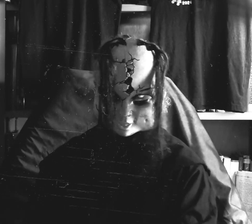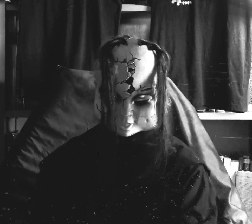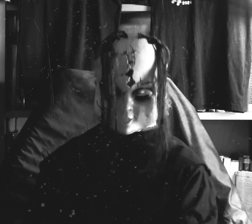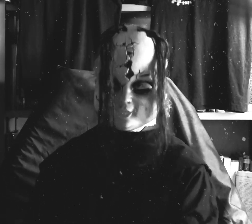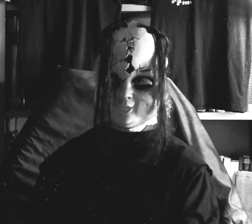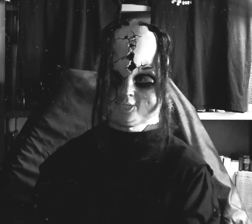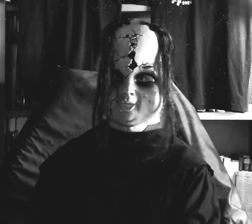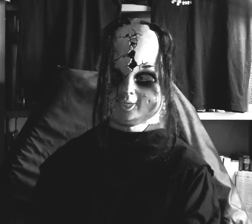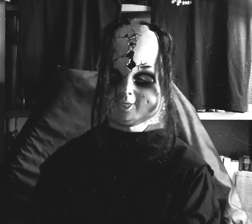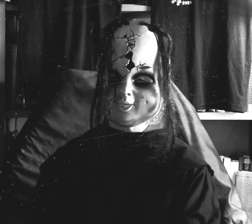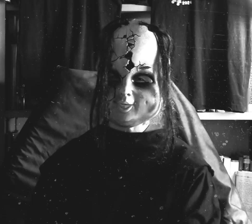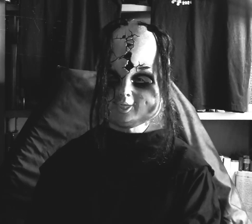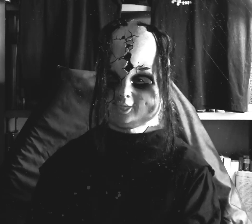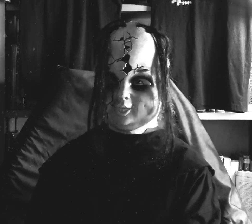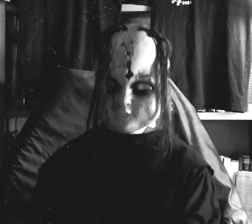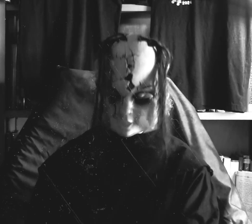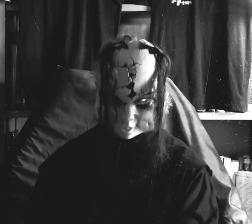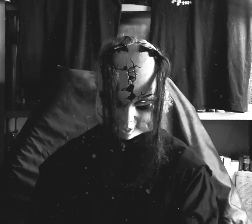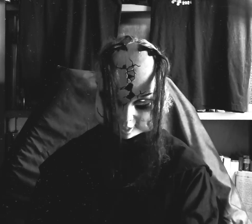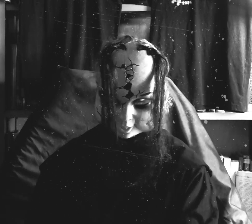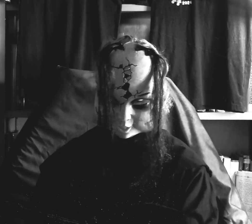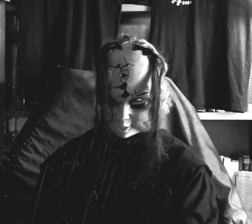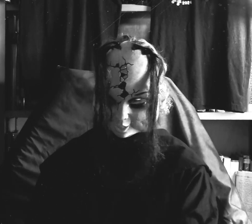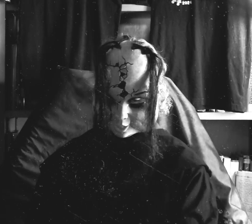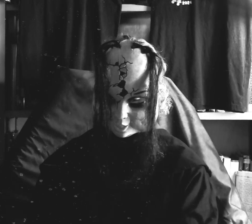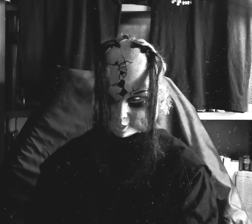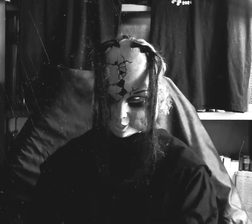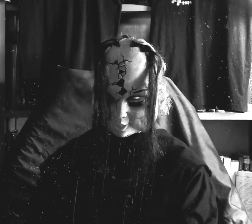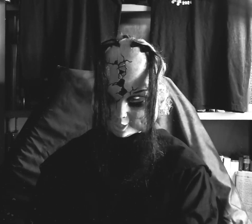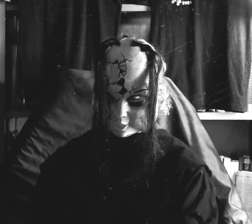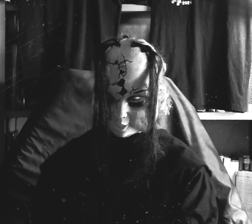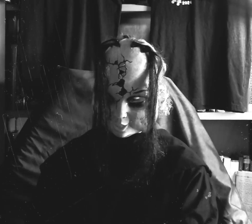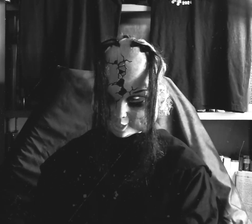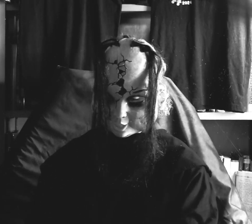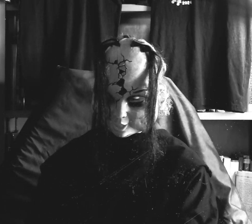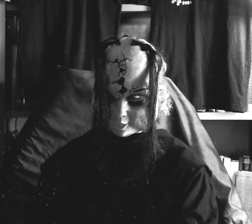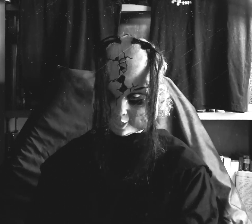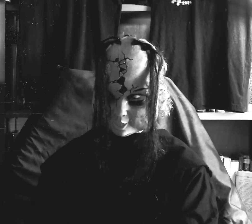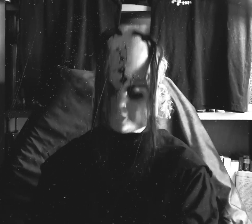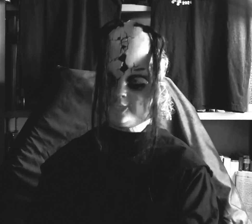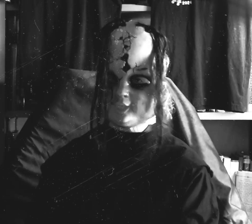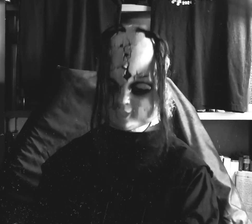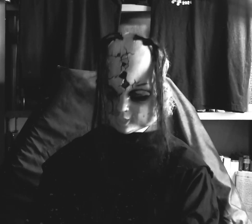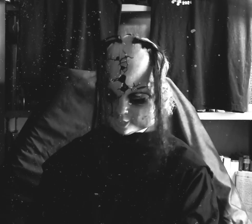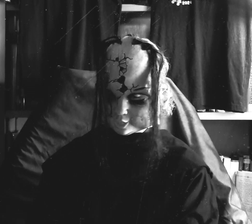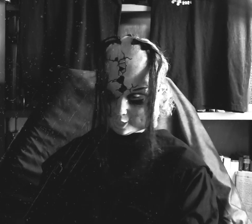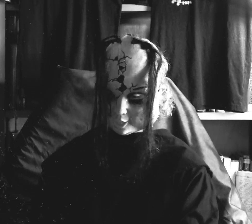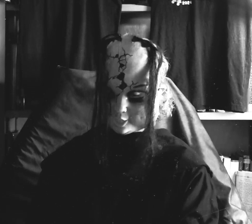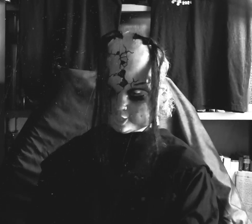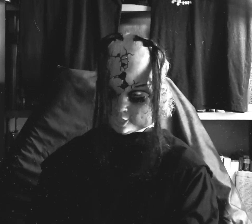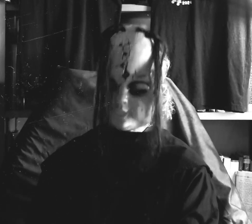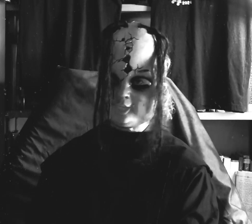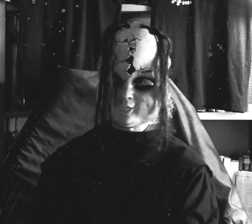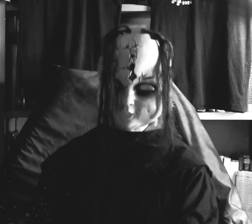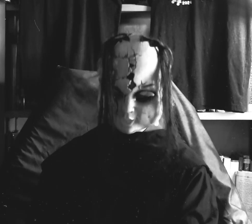also began to feel anger toward her children because he paid them attention and none to